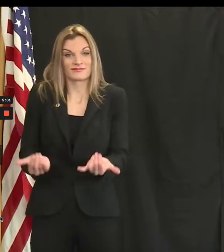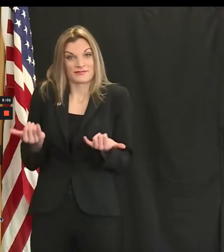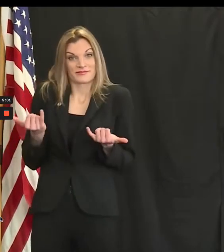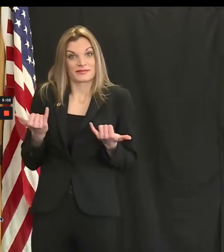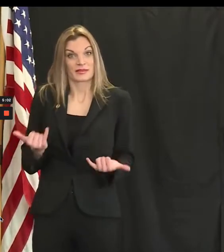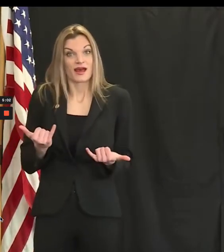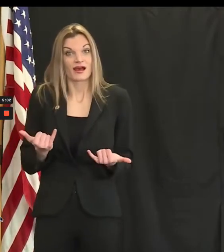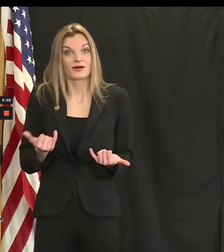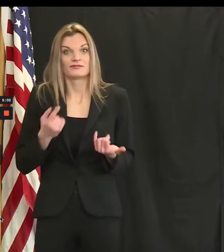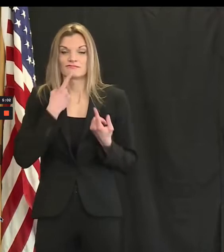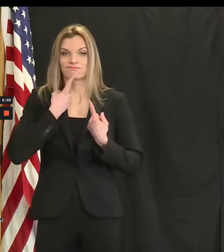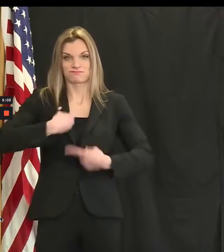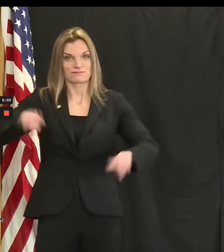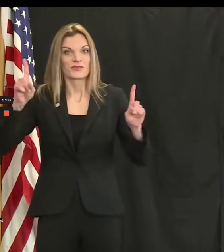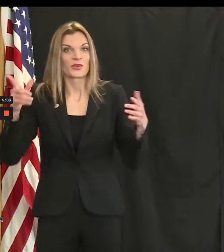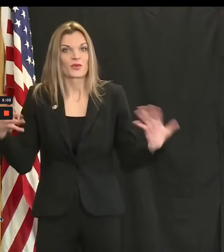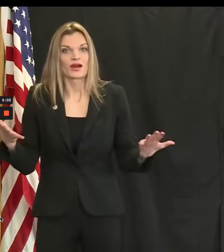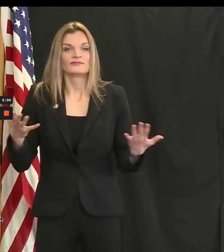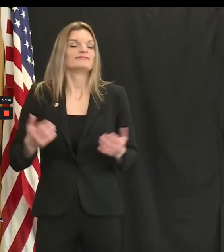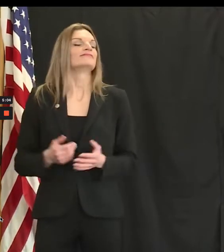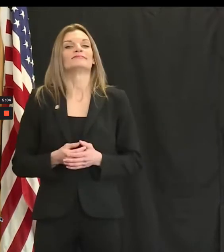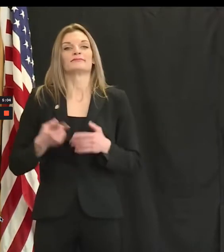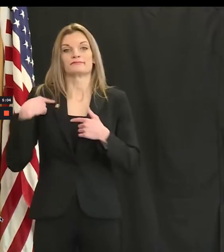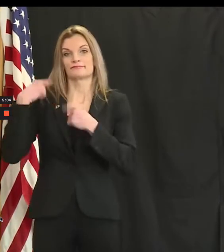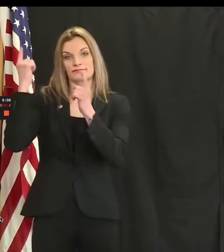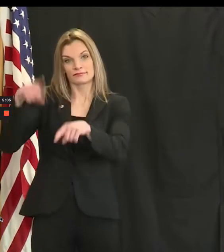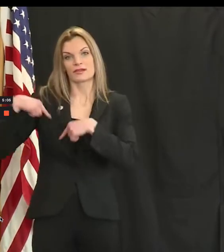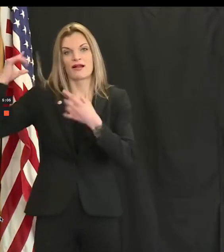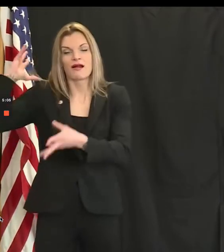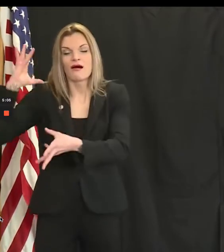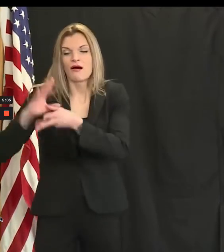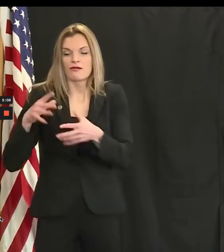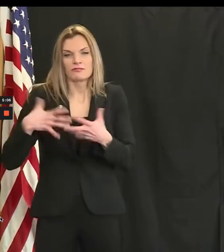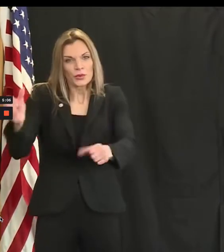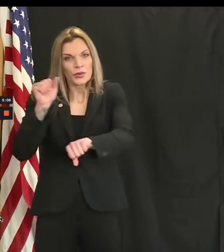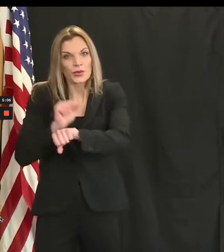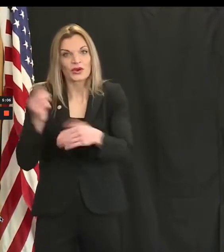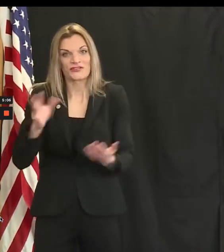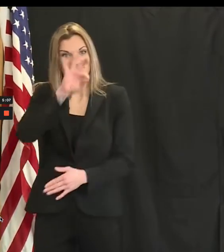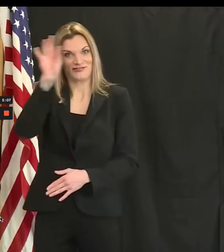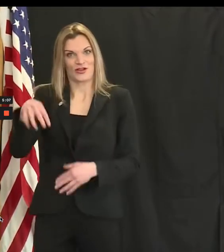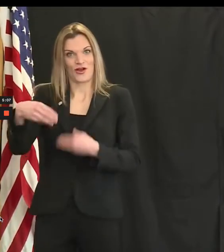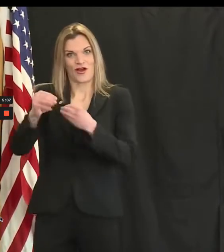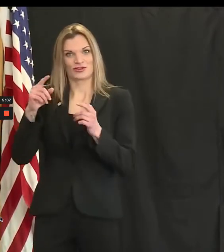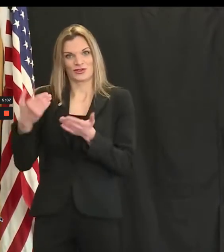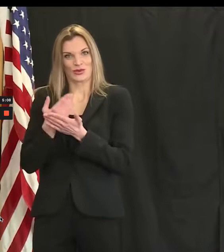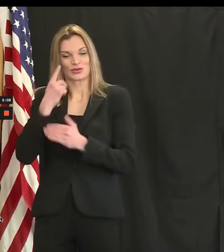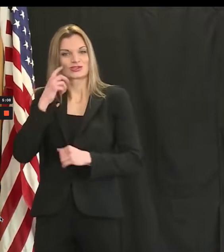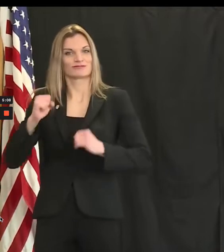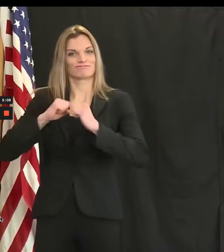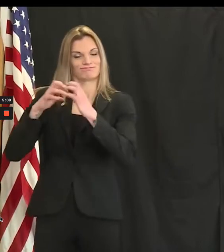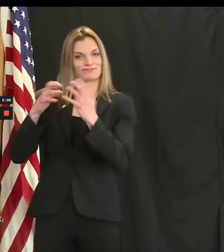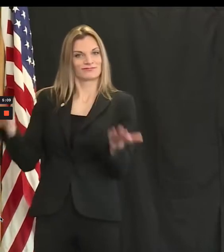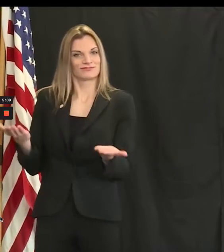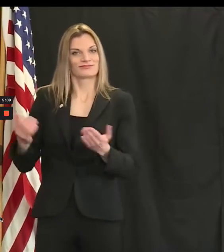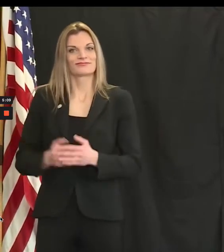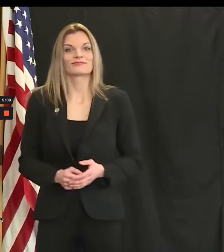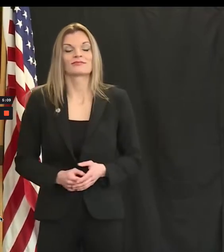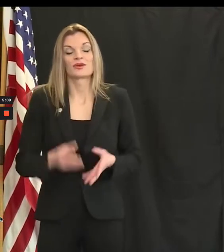come full circle as I stand here in my department's new Flint office to hear the results of